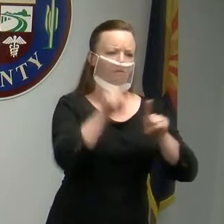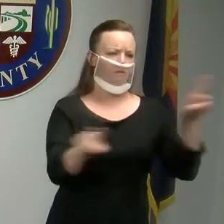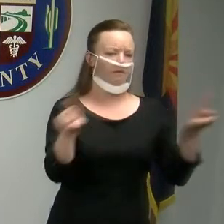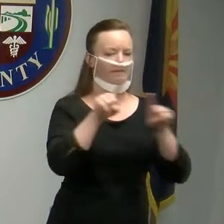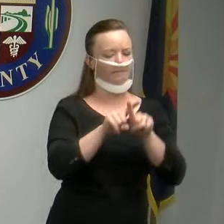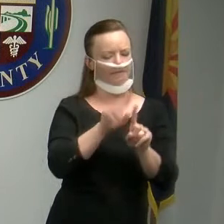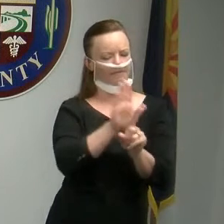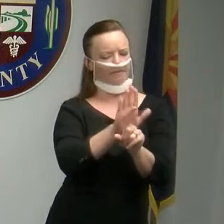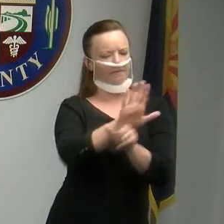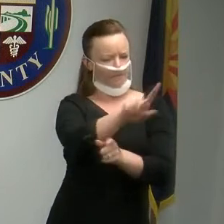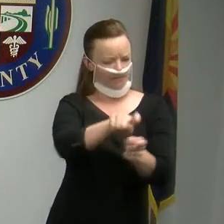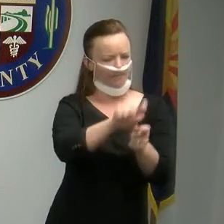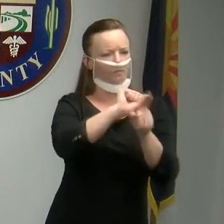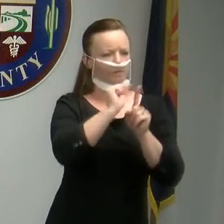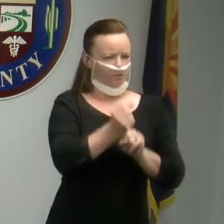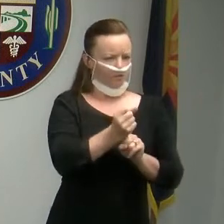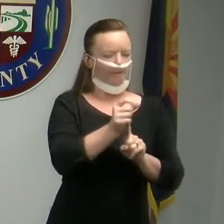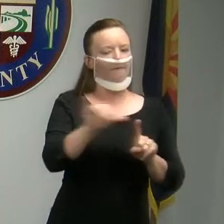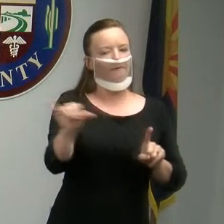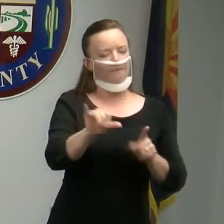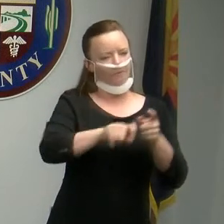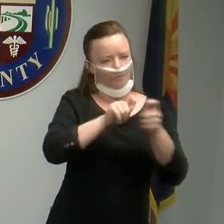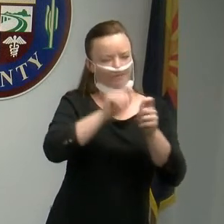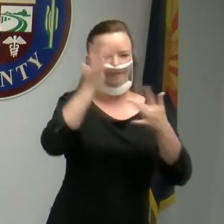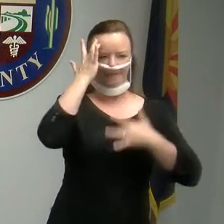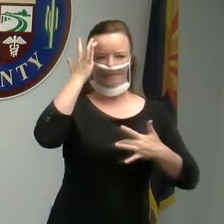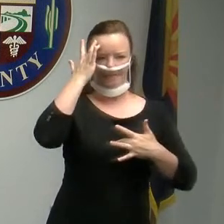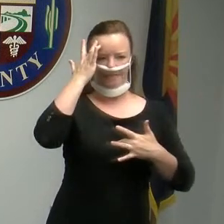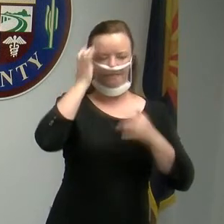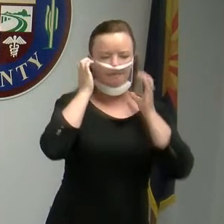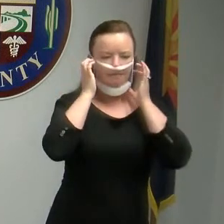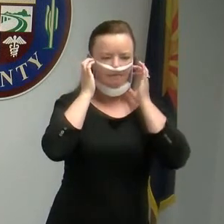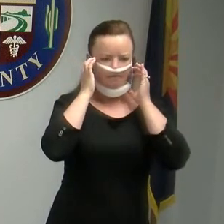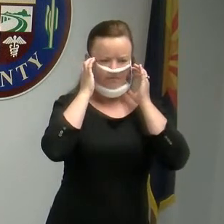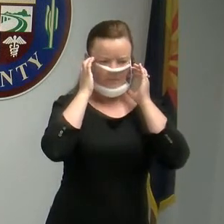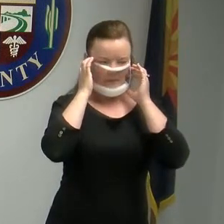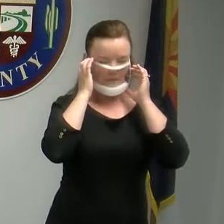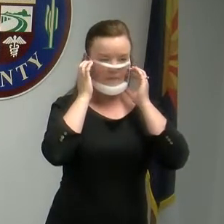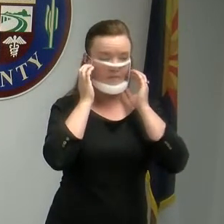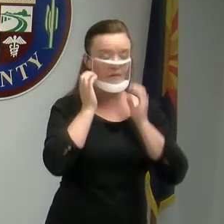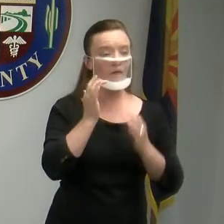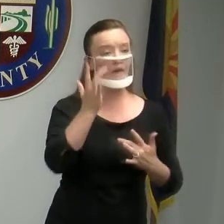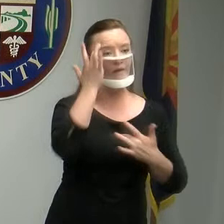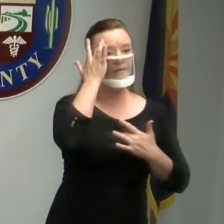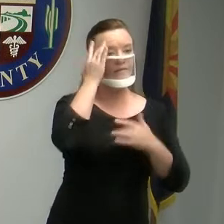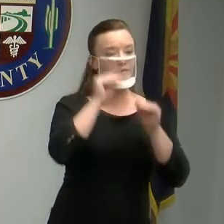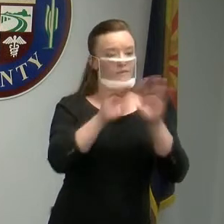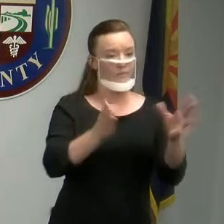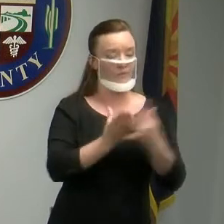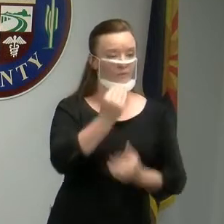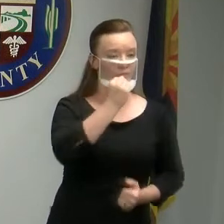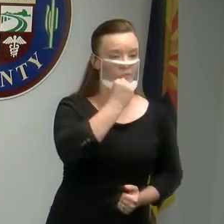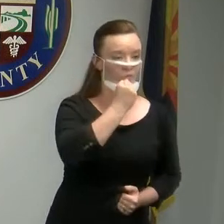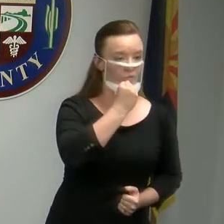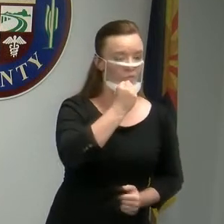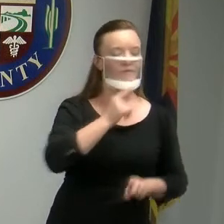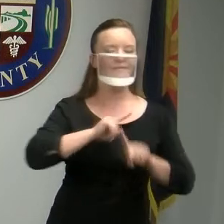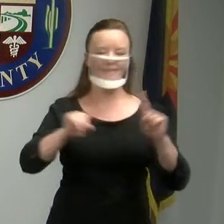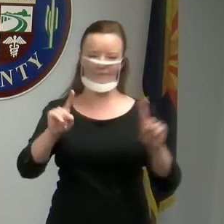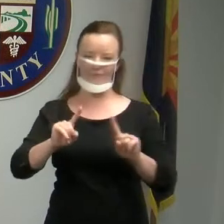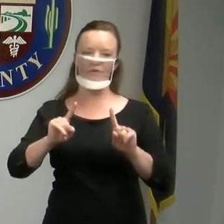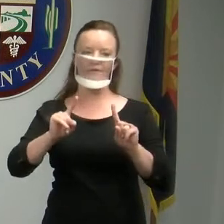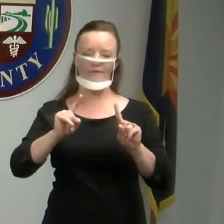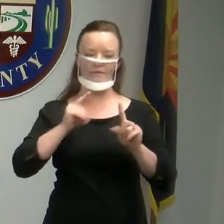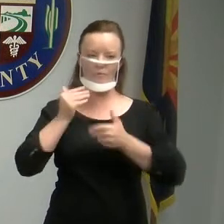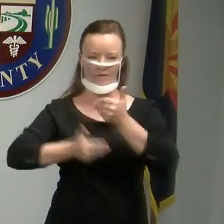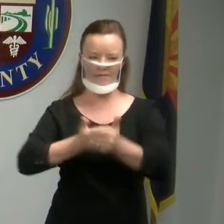situation and the disease that we're dealing with. So a foodborne disease would have very different recommendations than a disease that's transmitted by